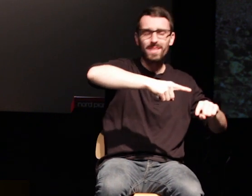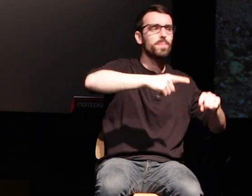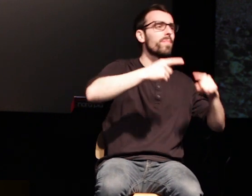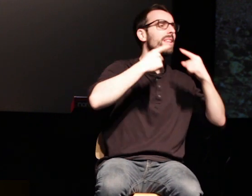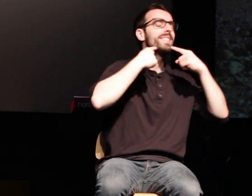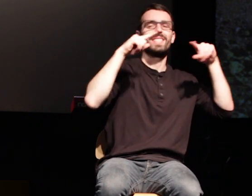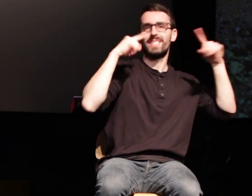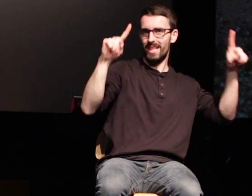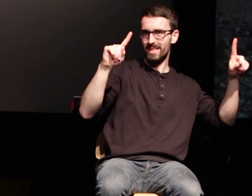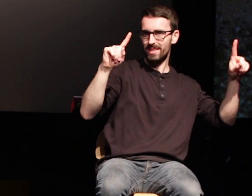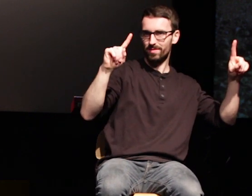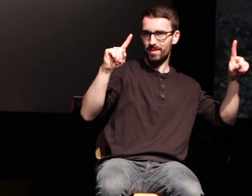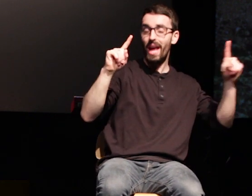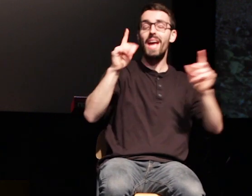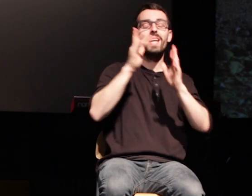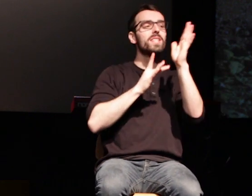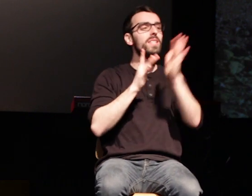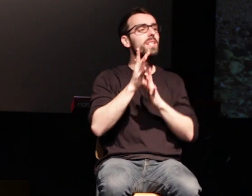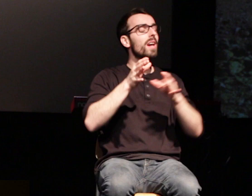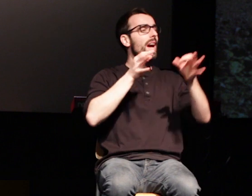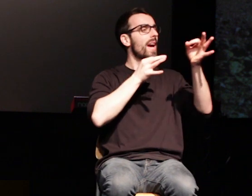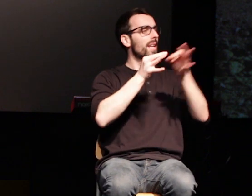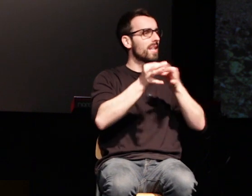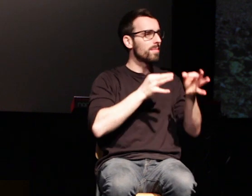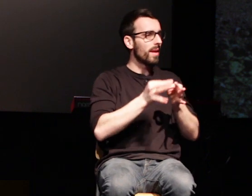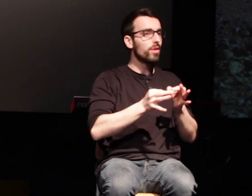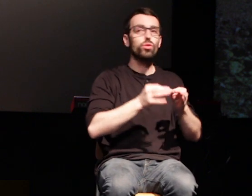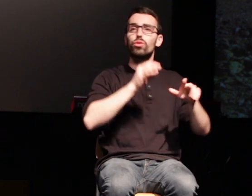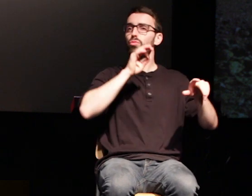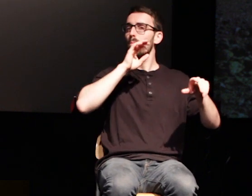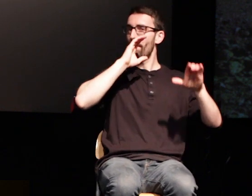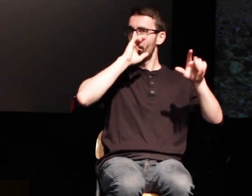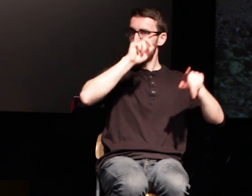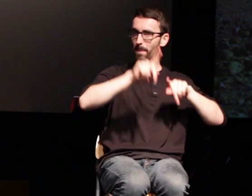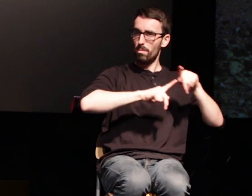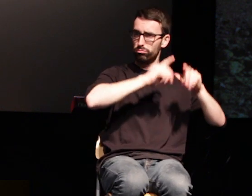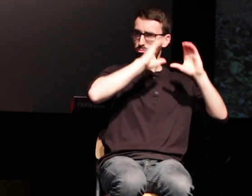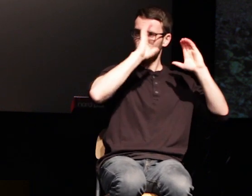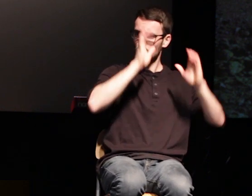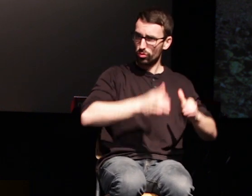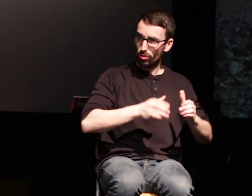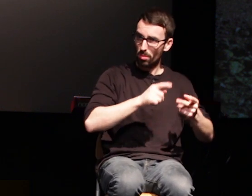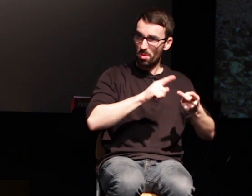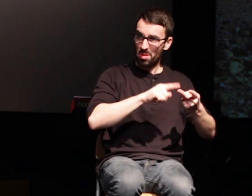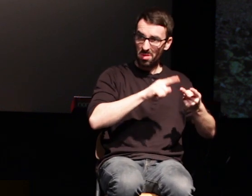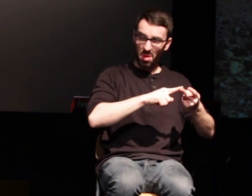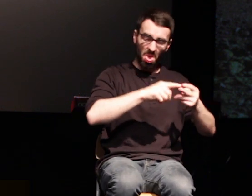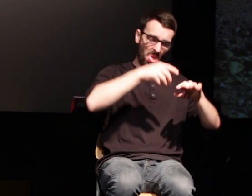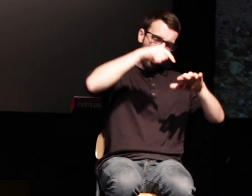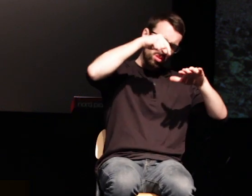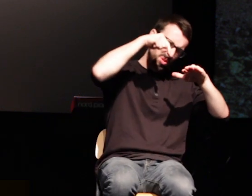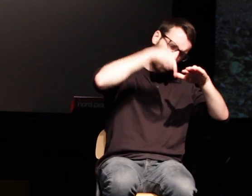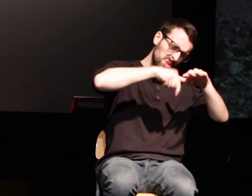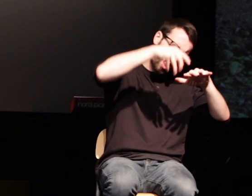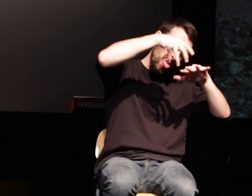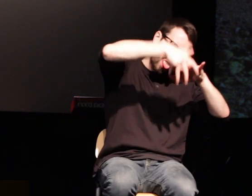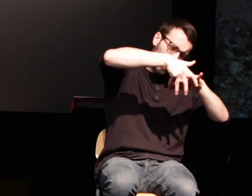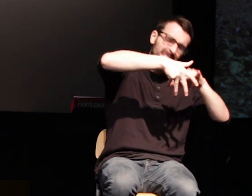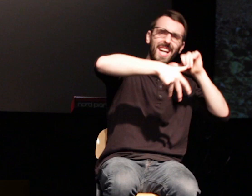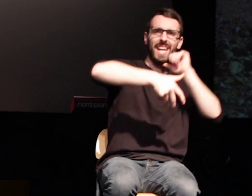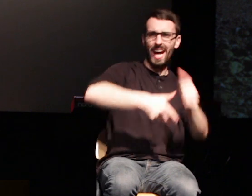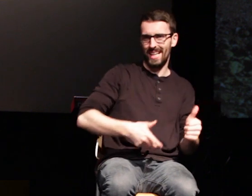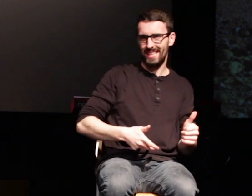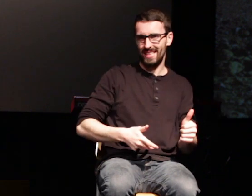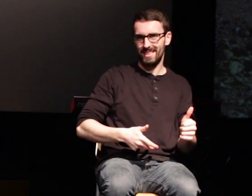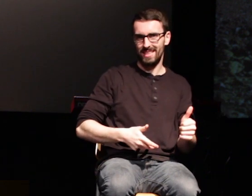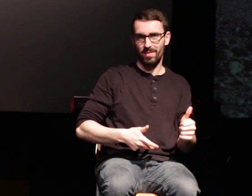is saying there's a group of people like this that it doesn't go very deep. It just doesn't.